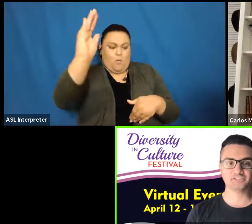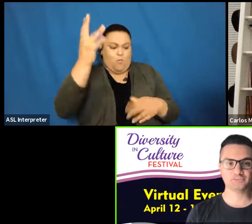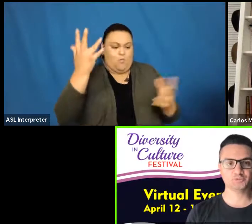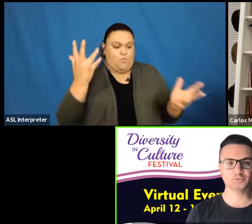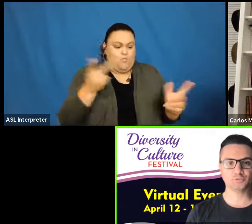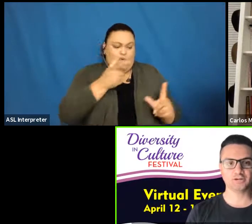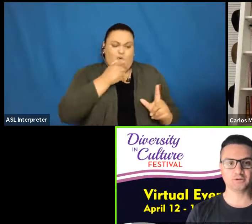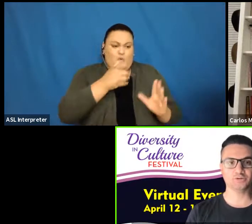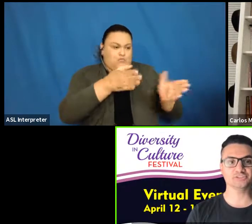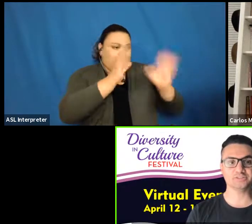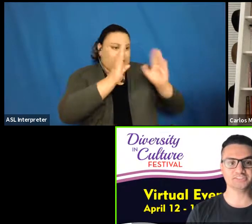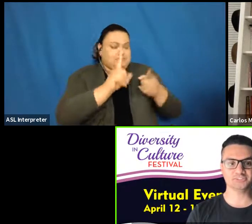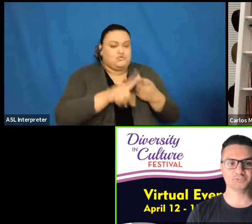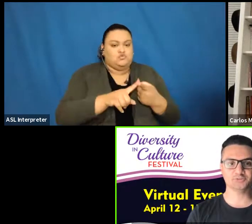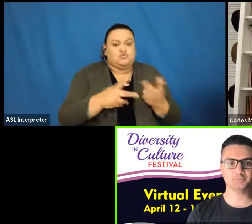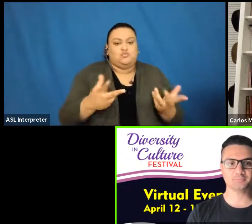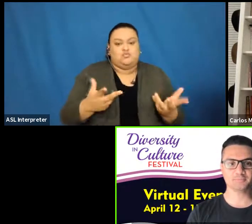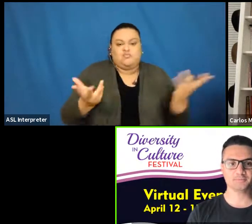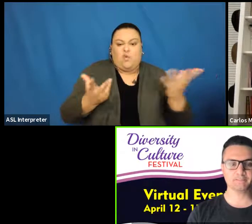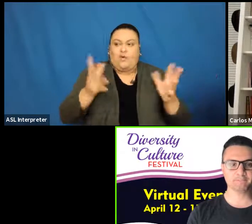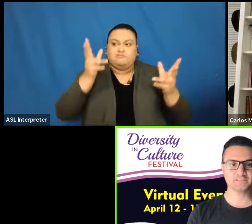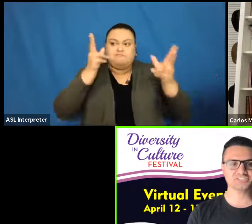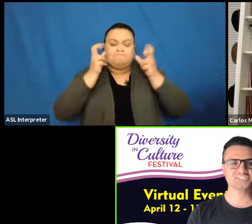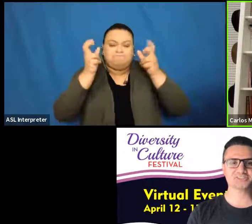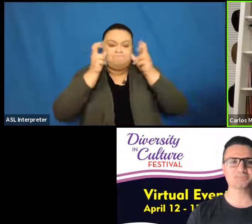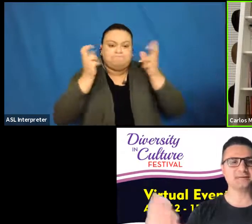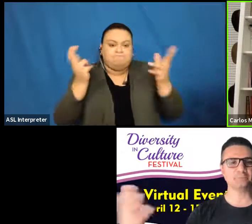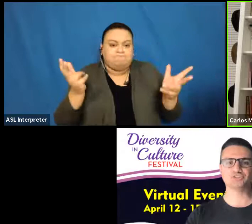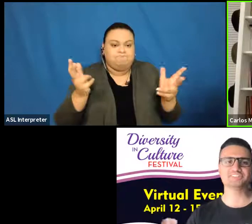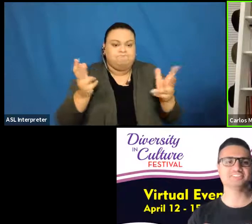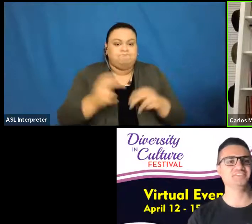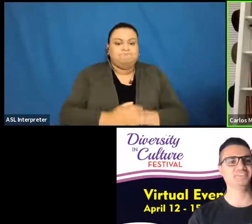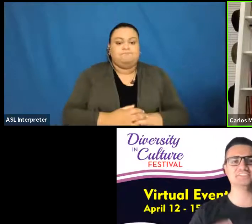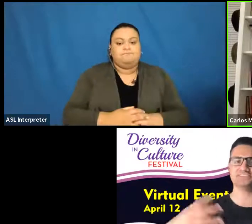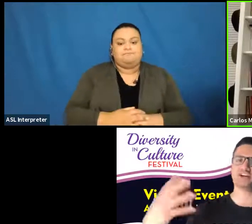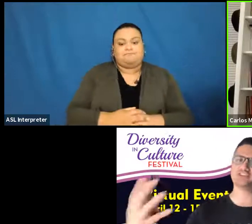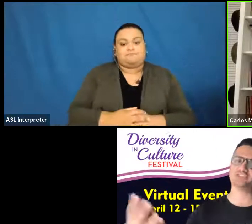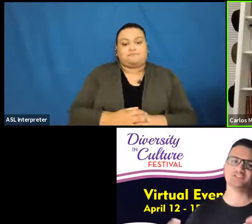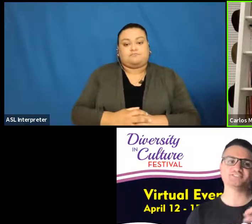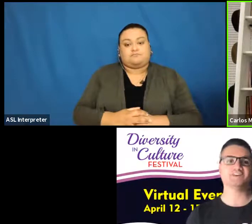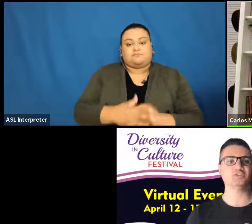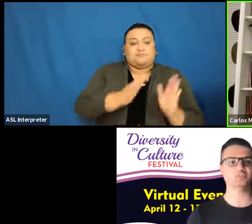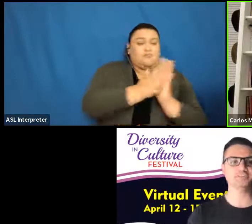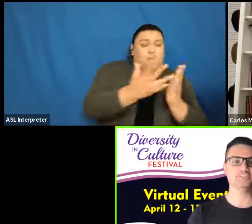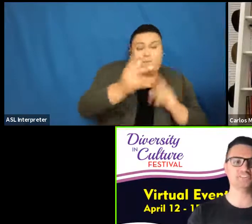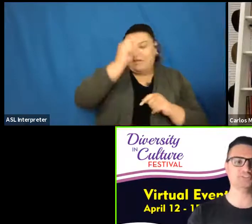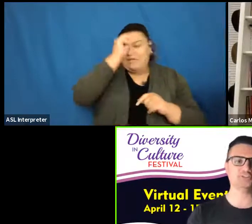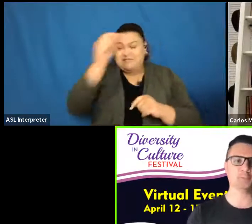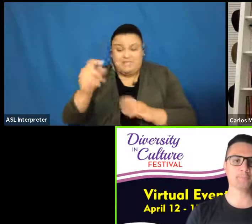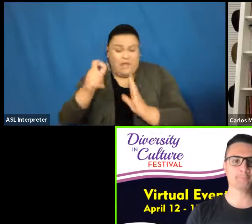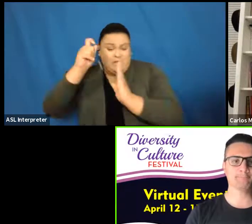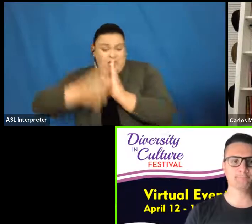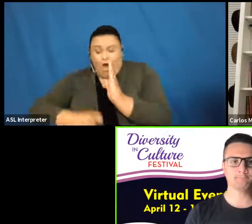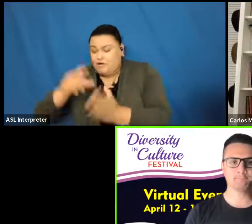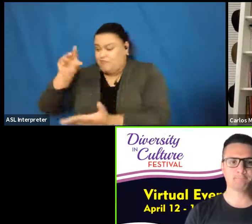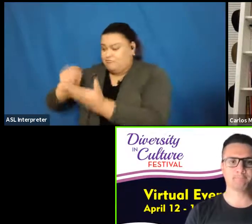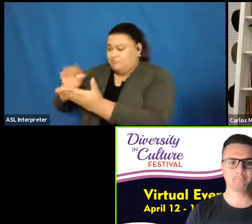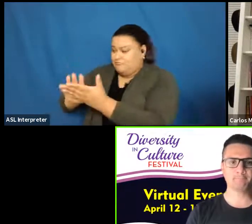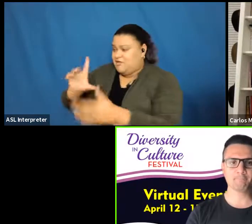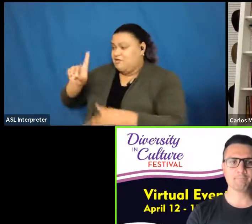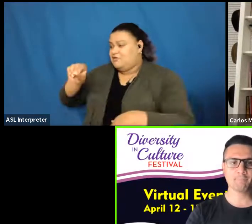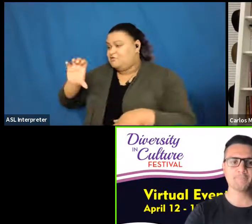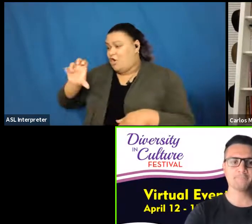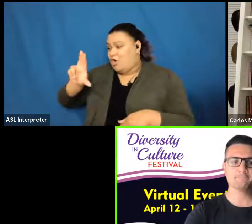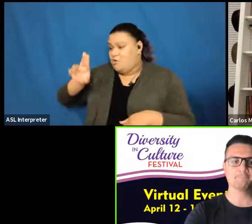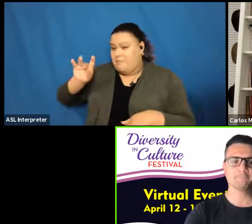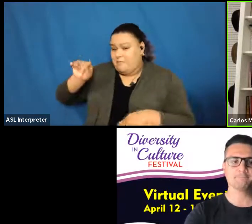pay attention to, what to listen to? Yeah, like books and theories and articles and documentaries, you know? Yeah, I think so.